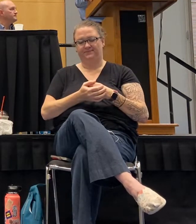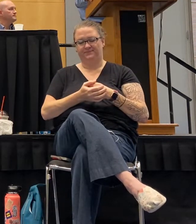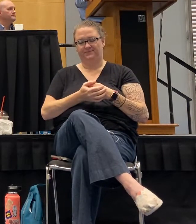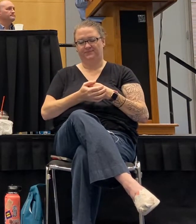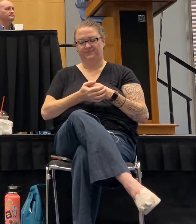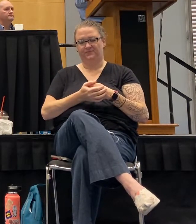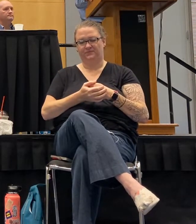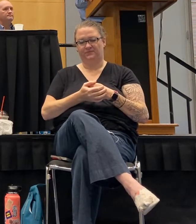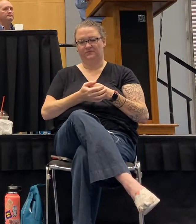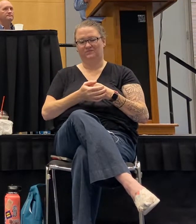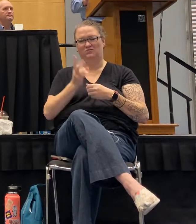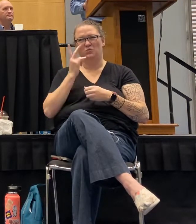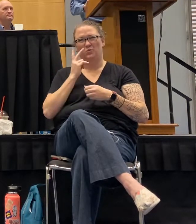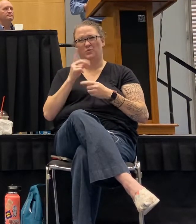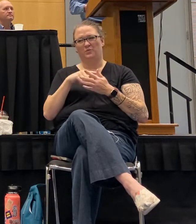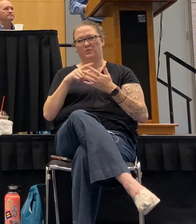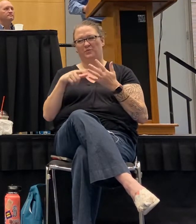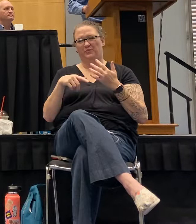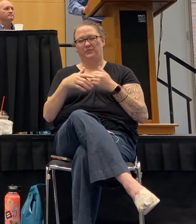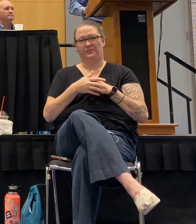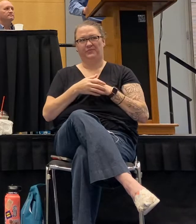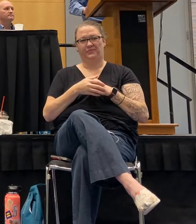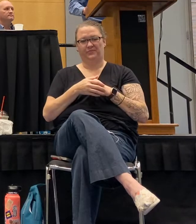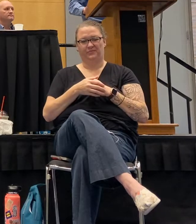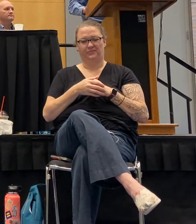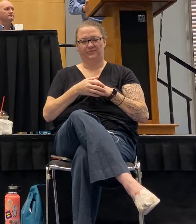And so yeah, you see those listed there.